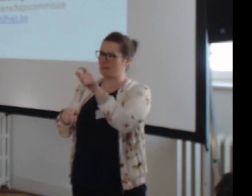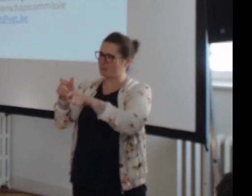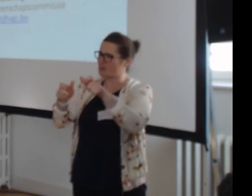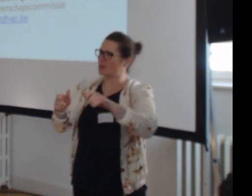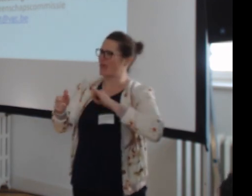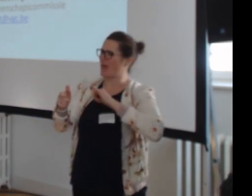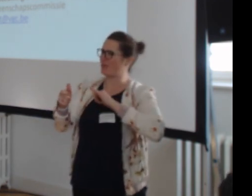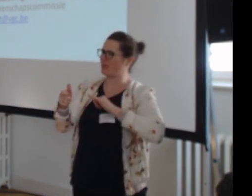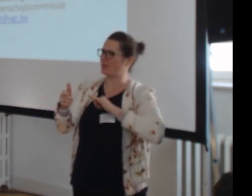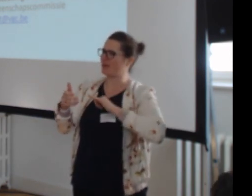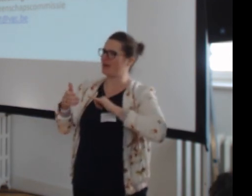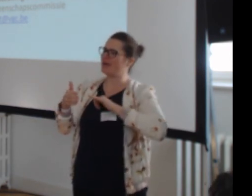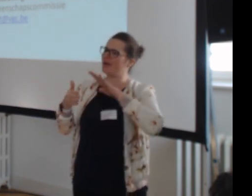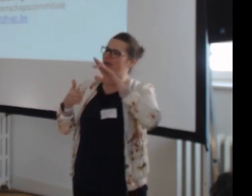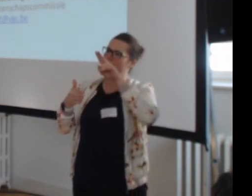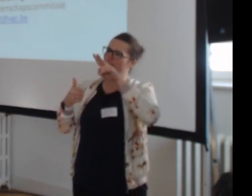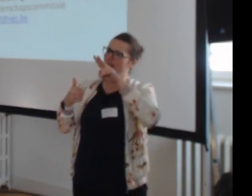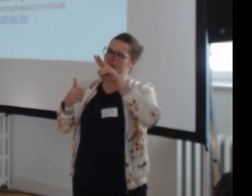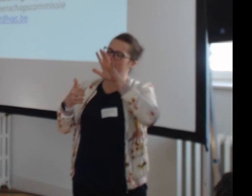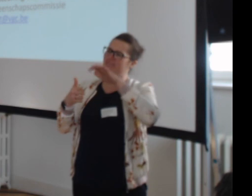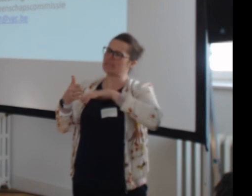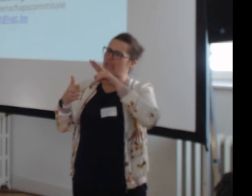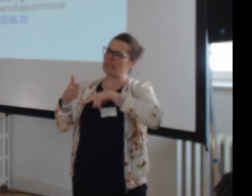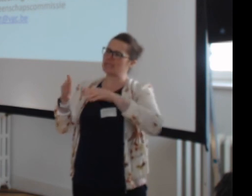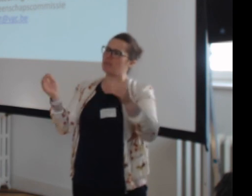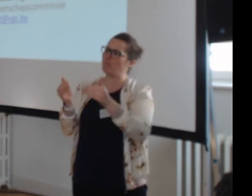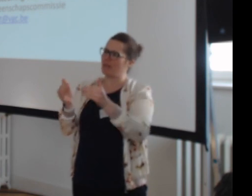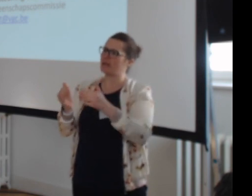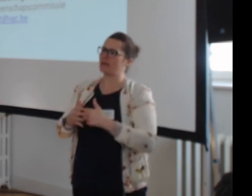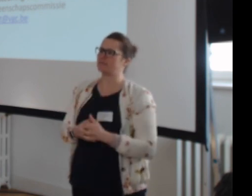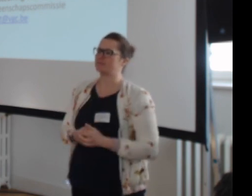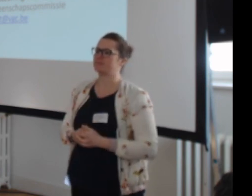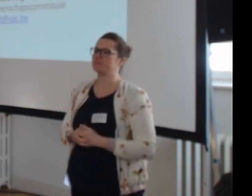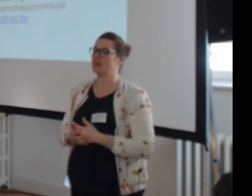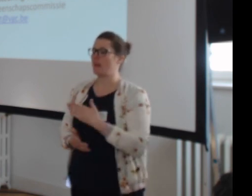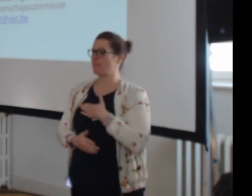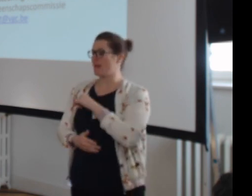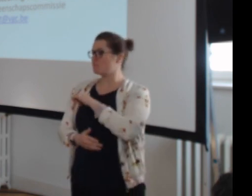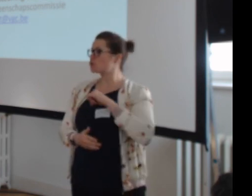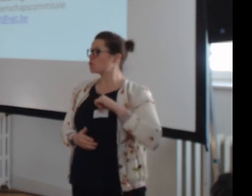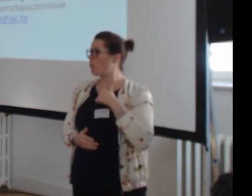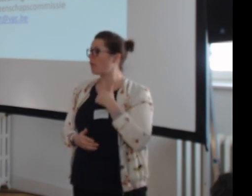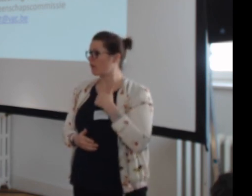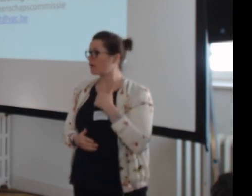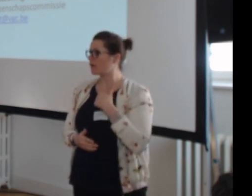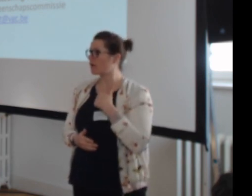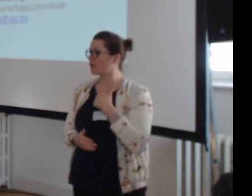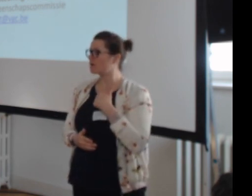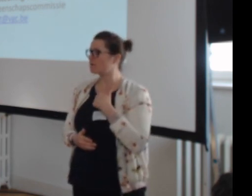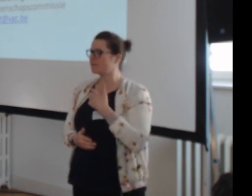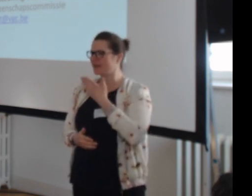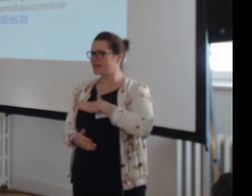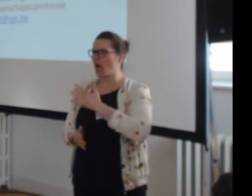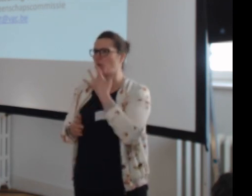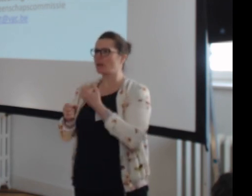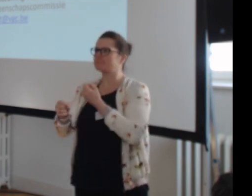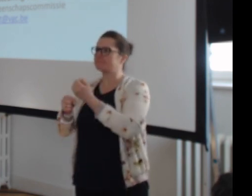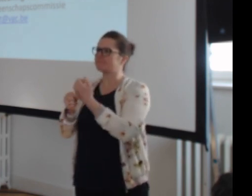another disability. Personally, I would like to make some